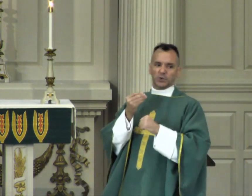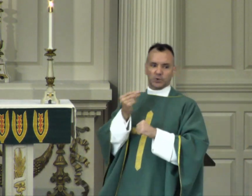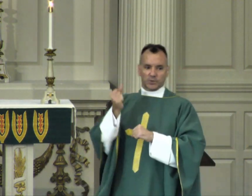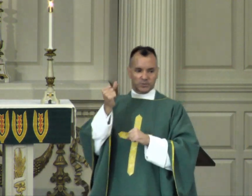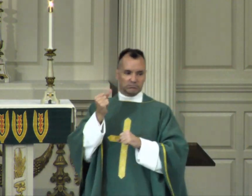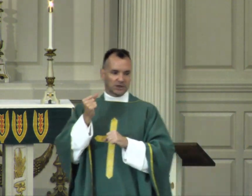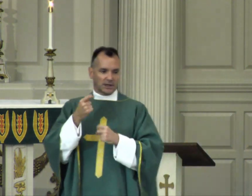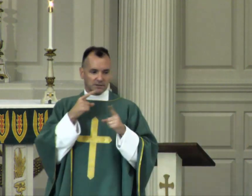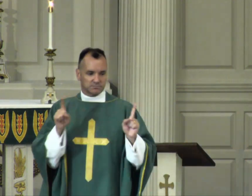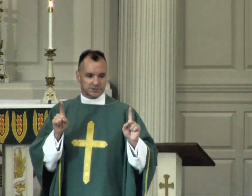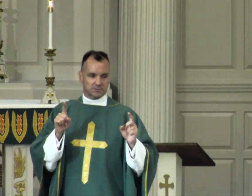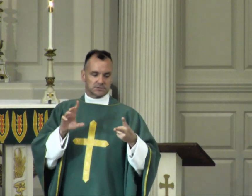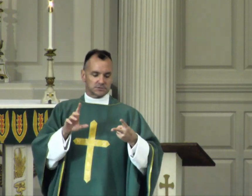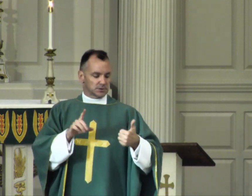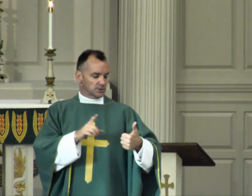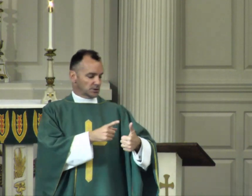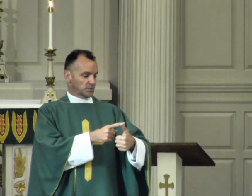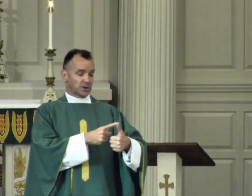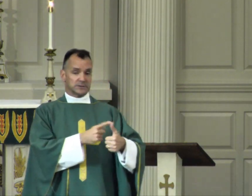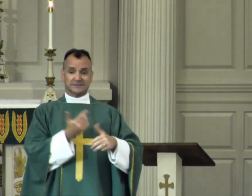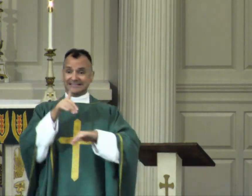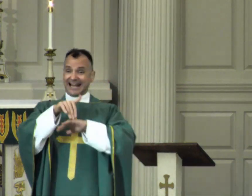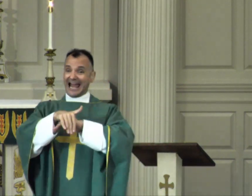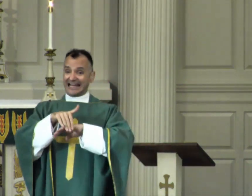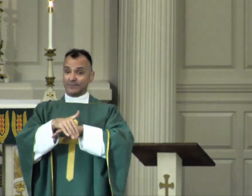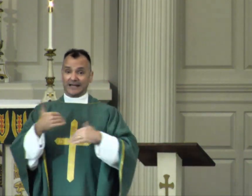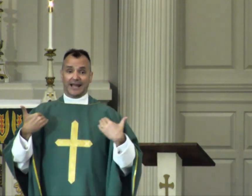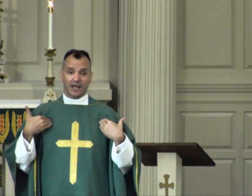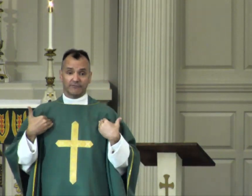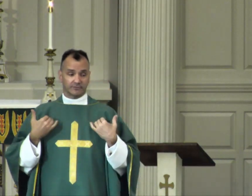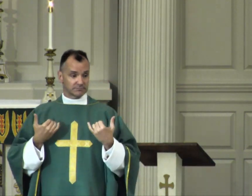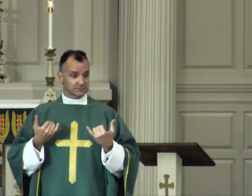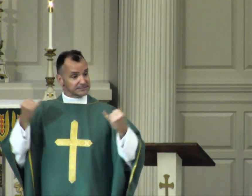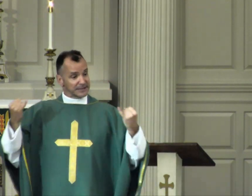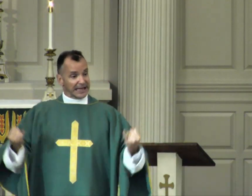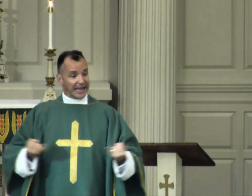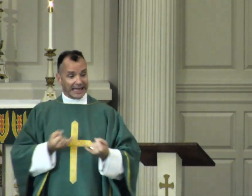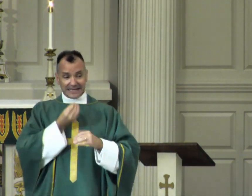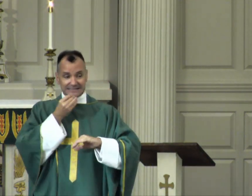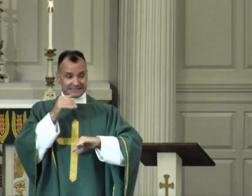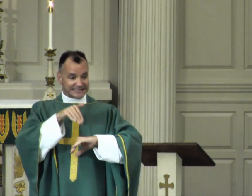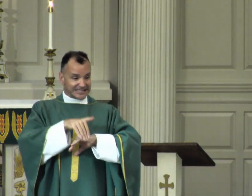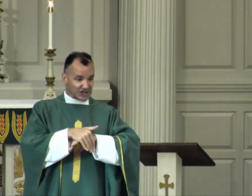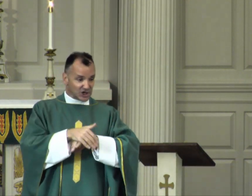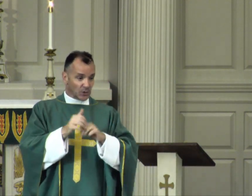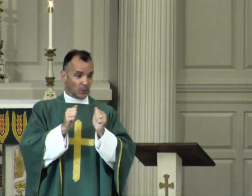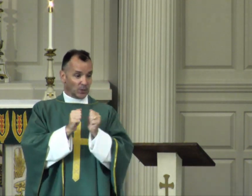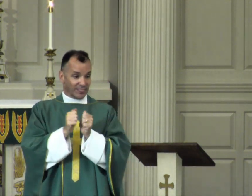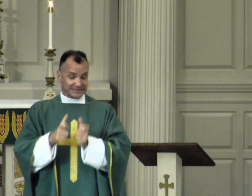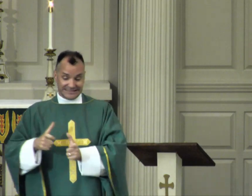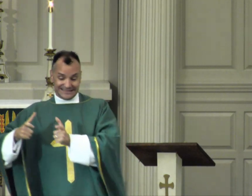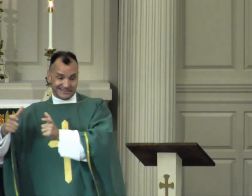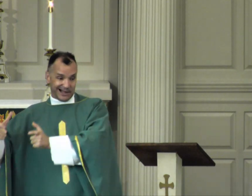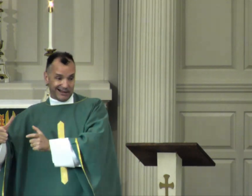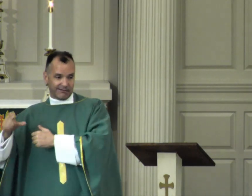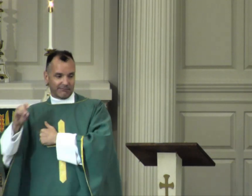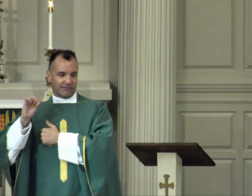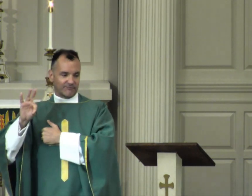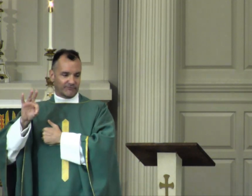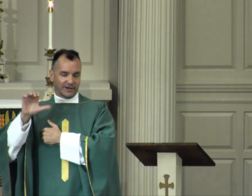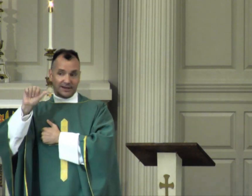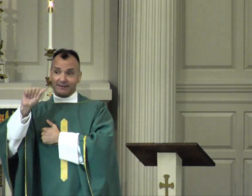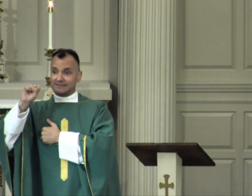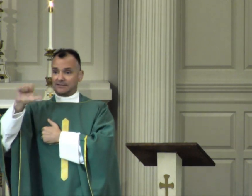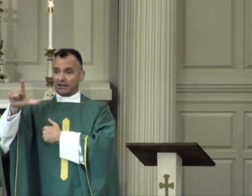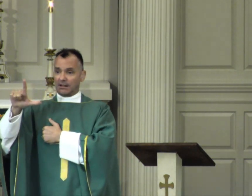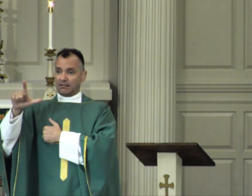We have a few quick announcements. First is tonight, we have our spaghetti dinner with a side